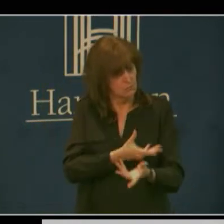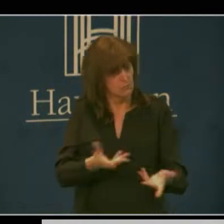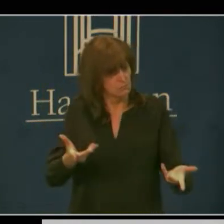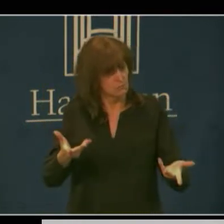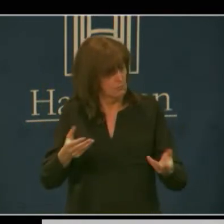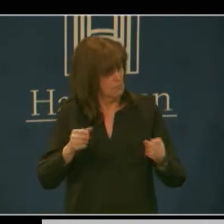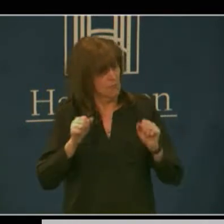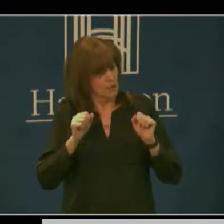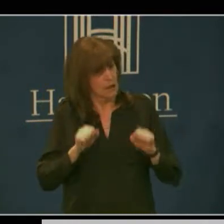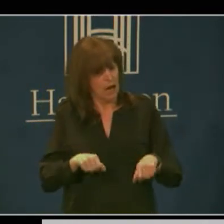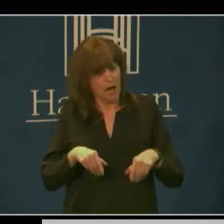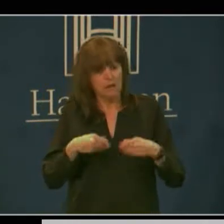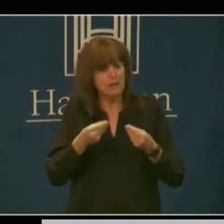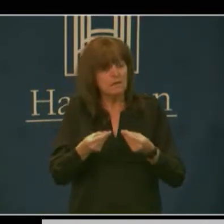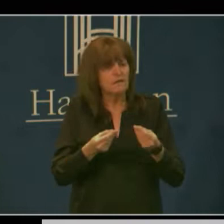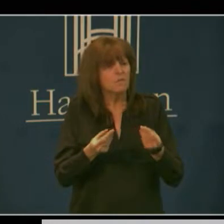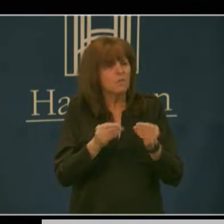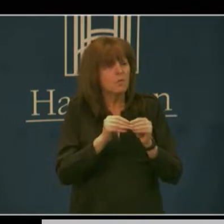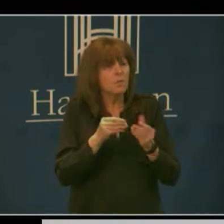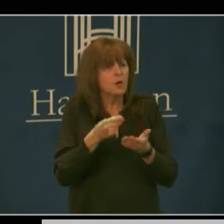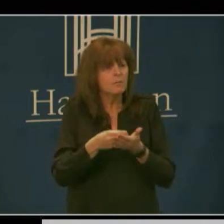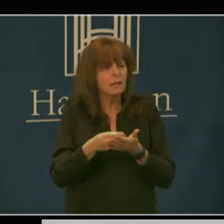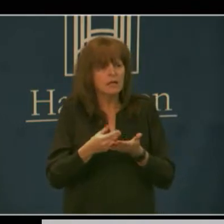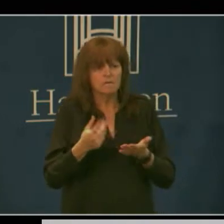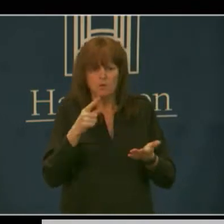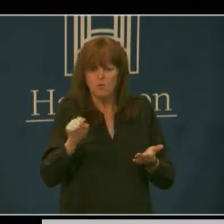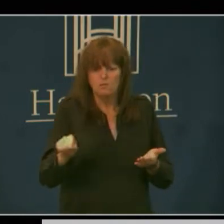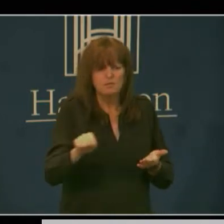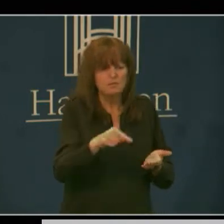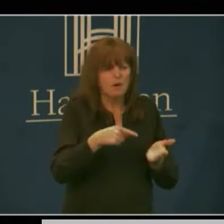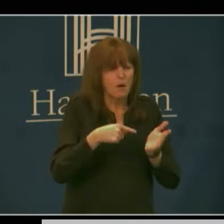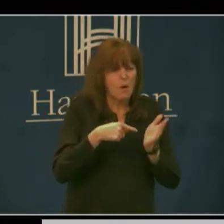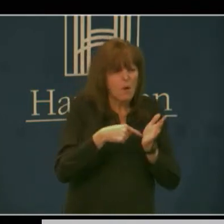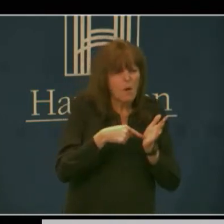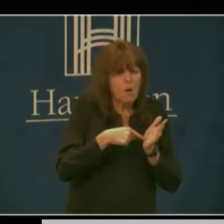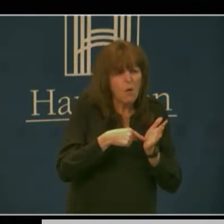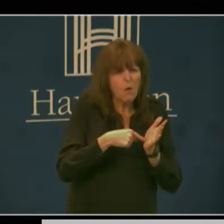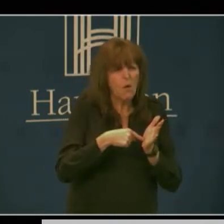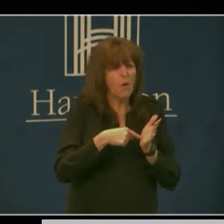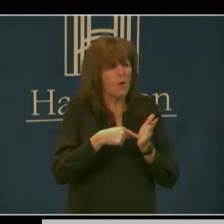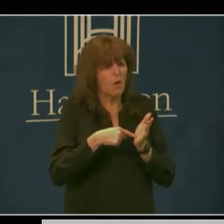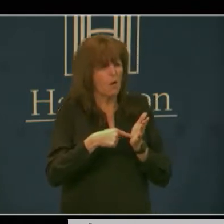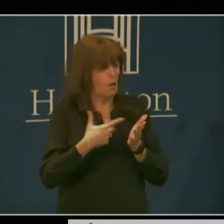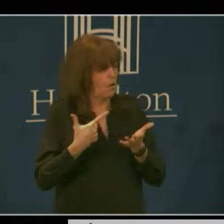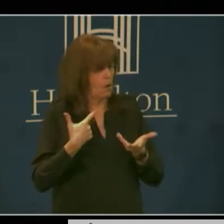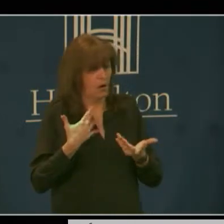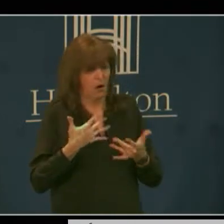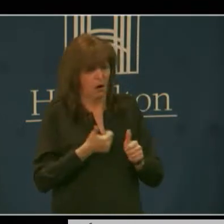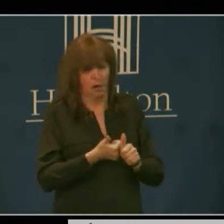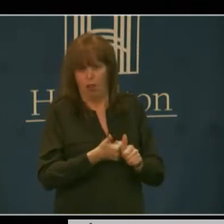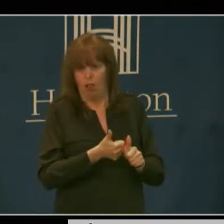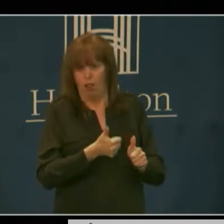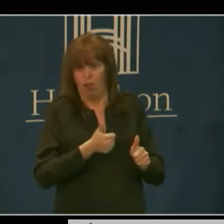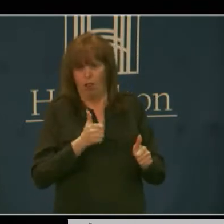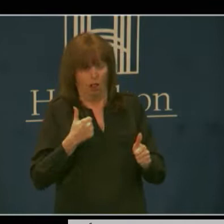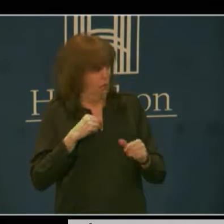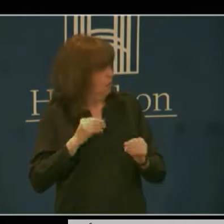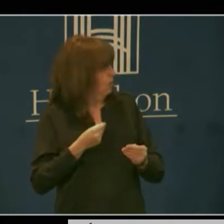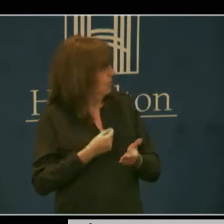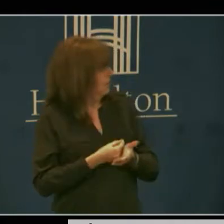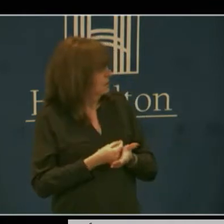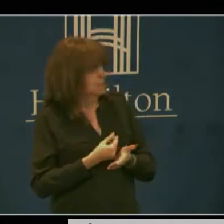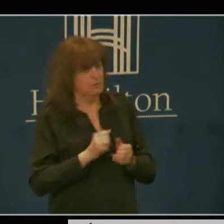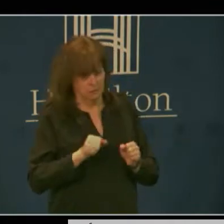to cover off specific expenses that happen related to COVID-19. We have also gone one step further, and for those